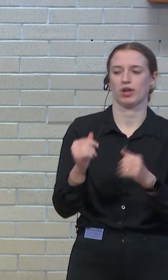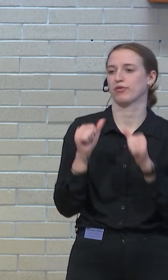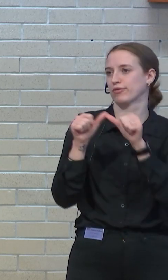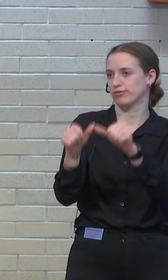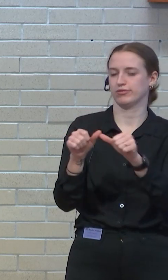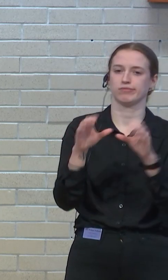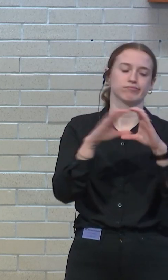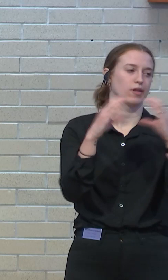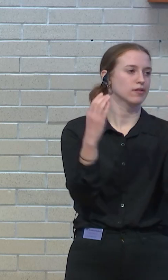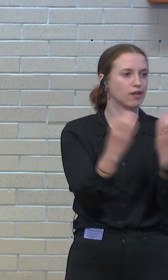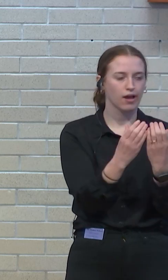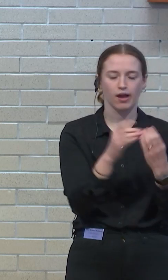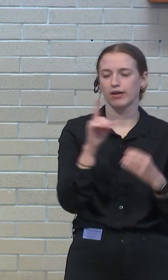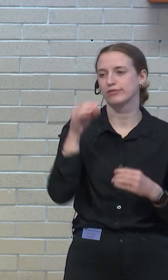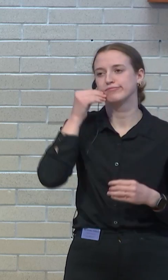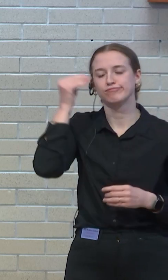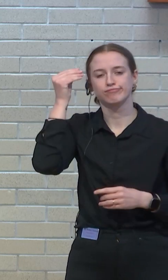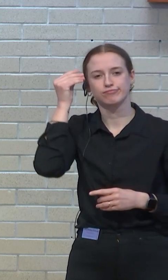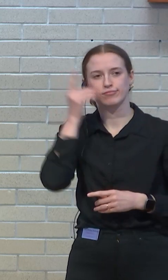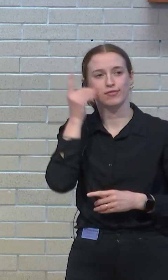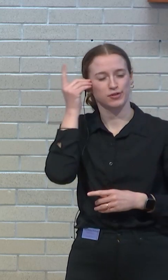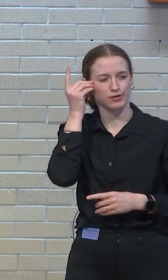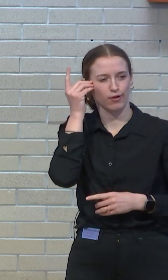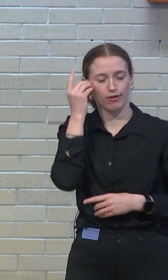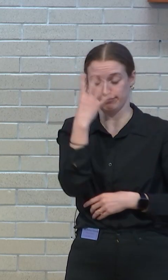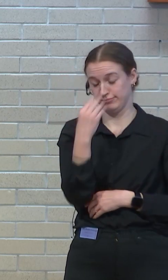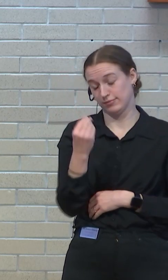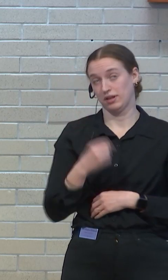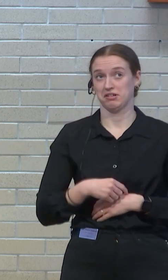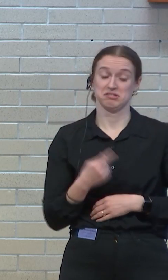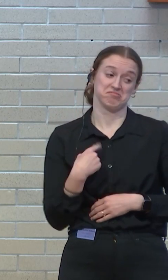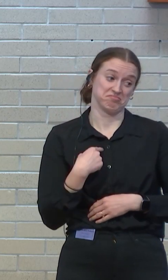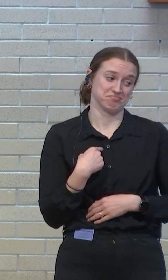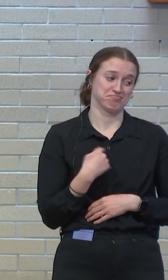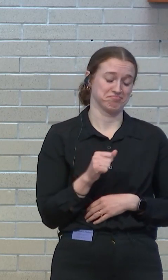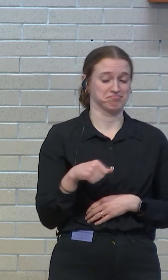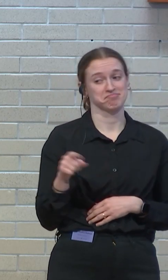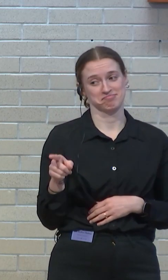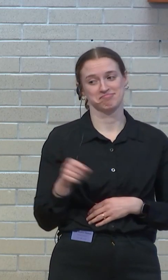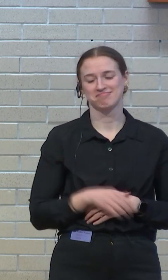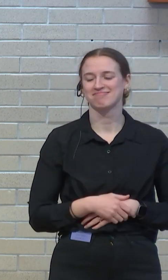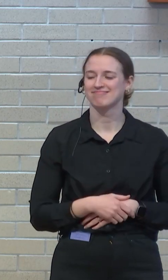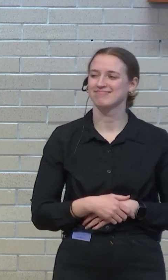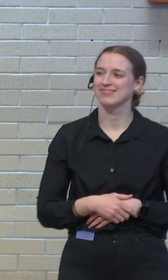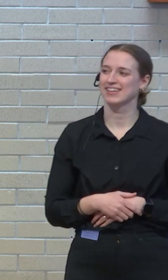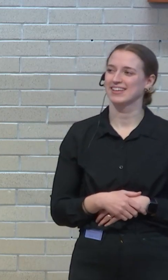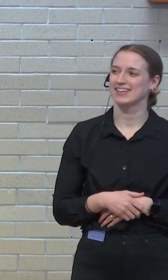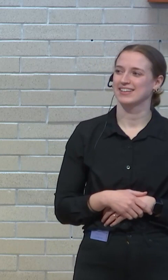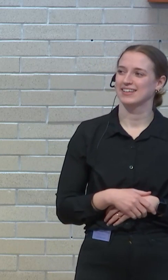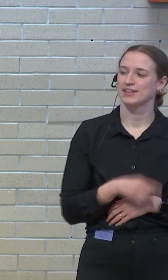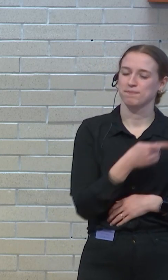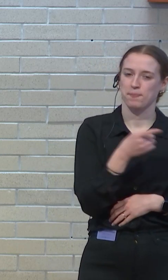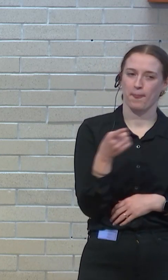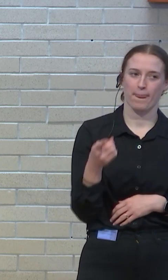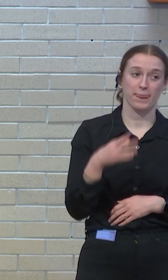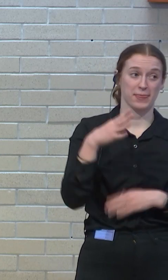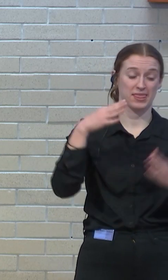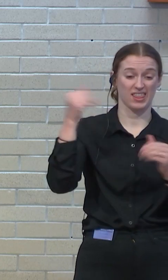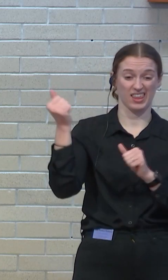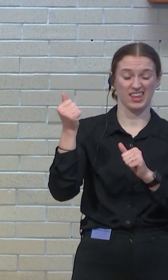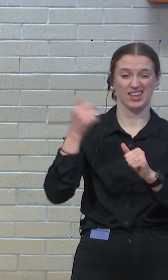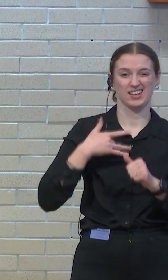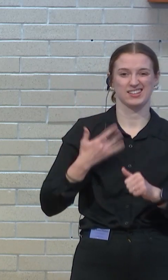classes or you go back to your dorm to take a nap, because that's what I would do, that you're left feeling encouraged and knowing